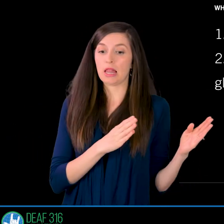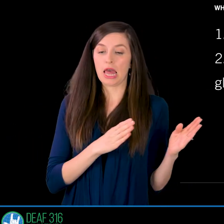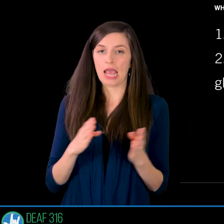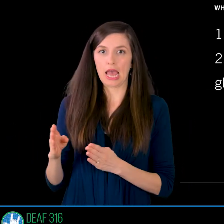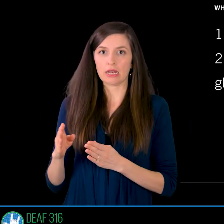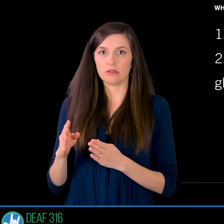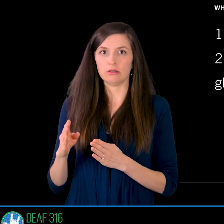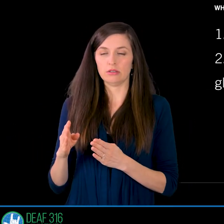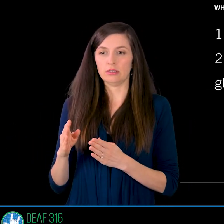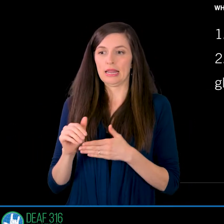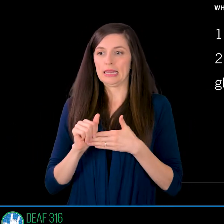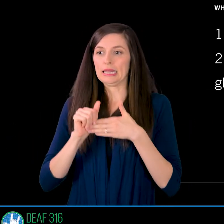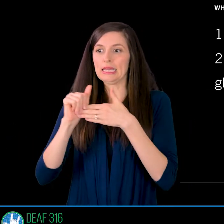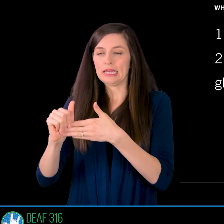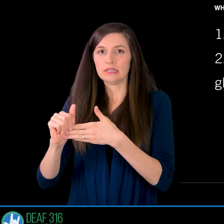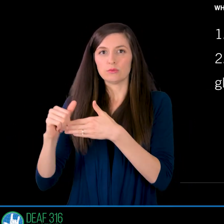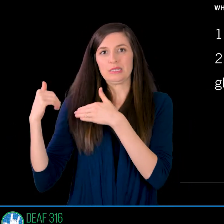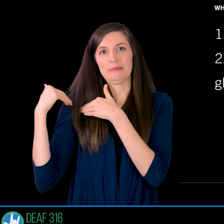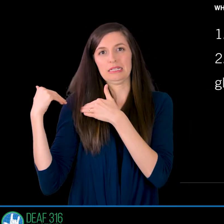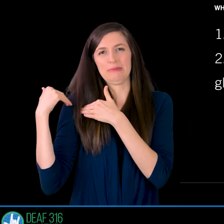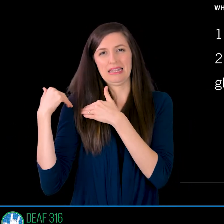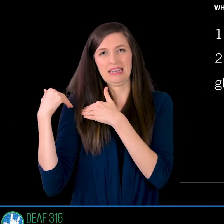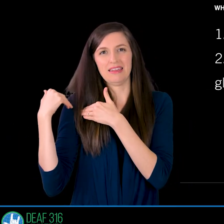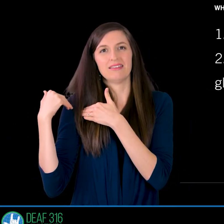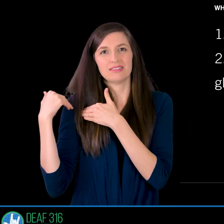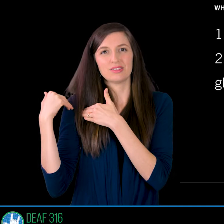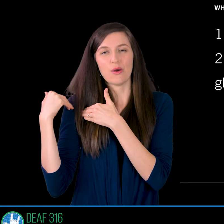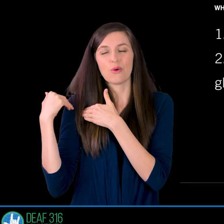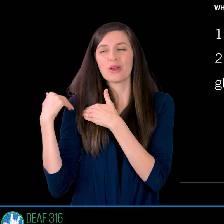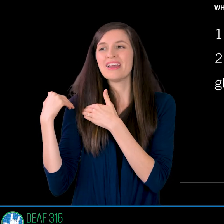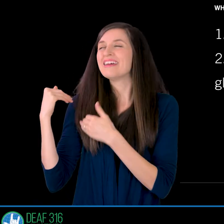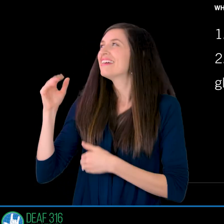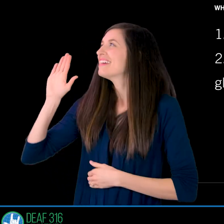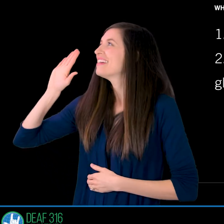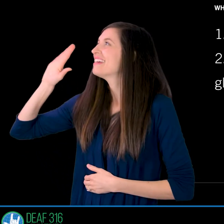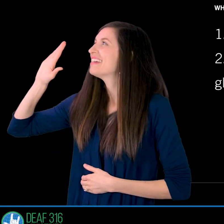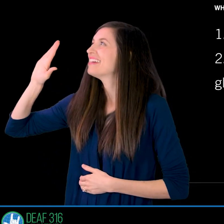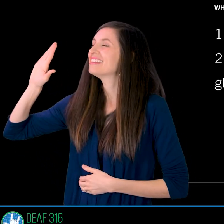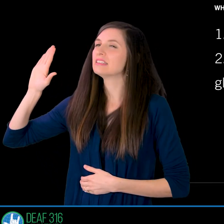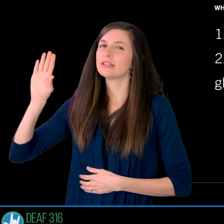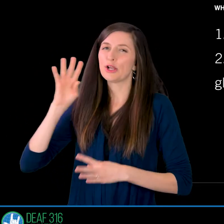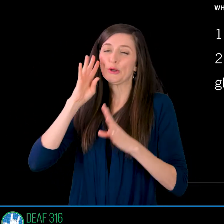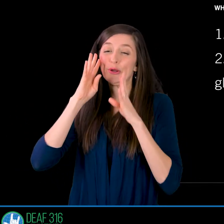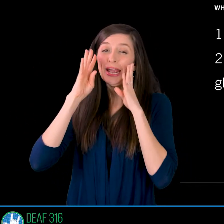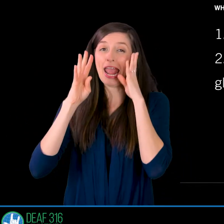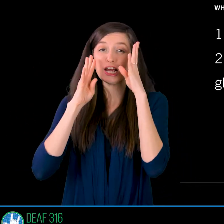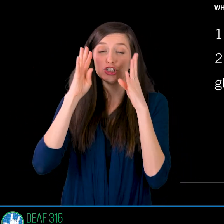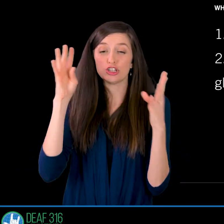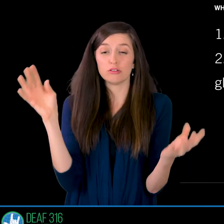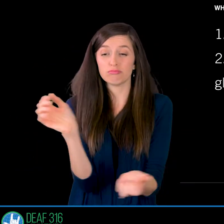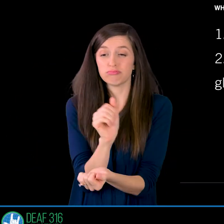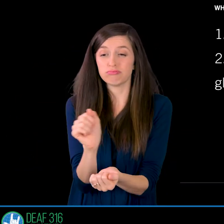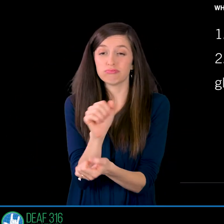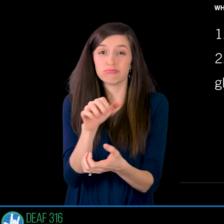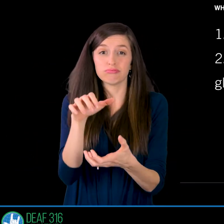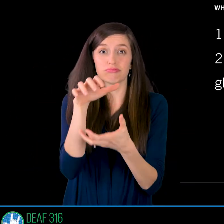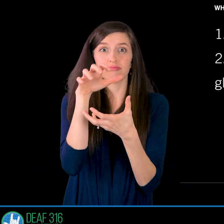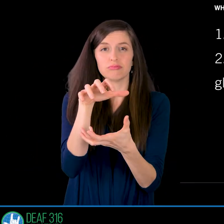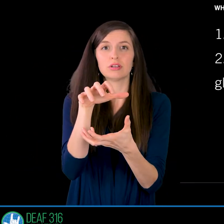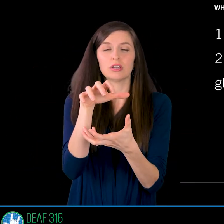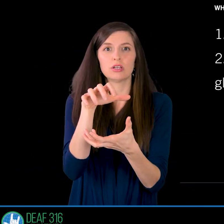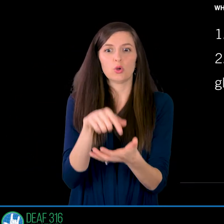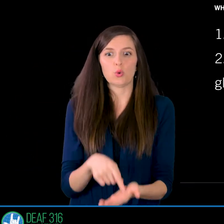dictates duty, right? This is God's creation, and creation